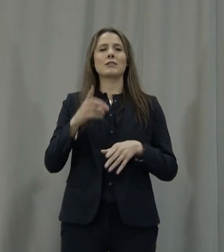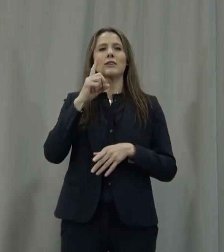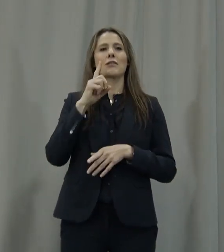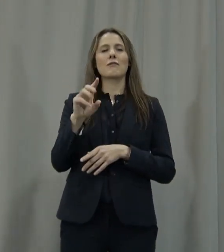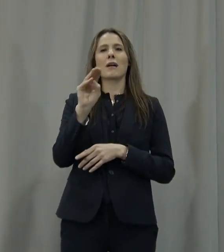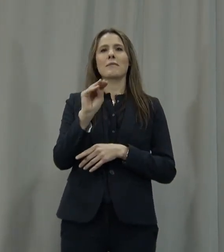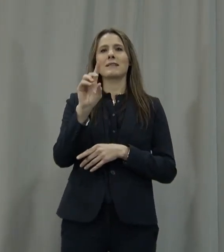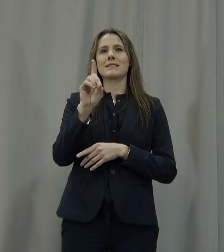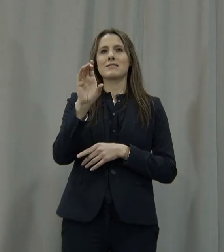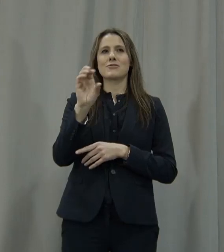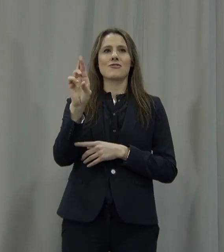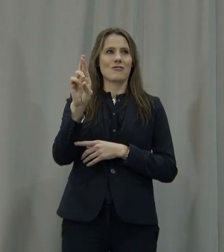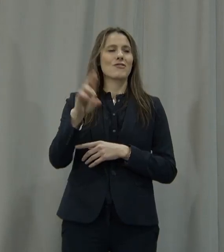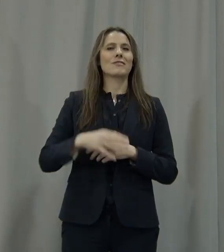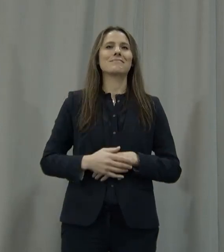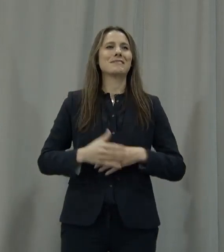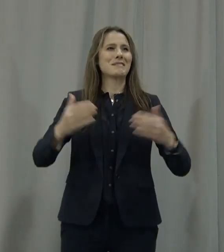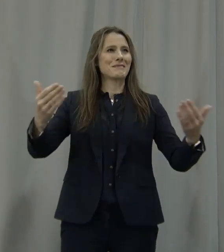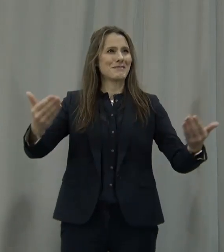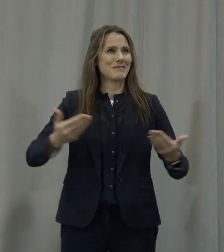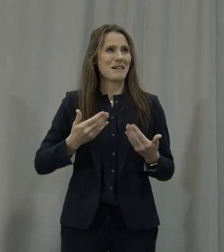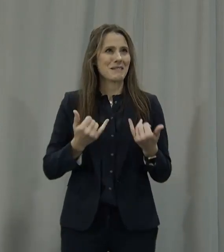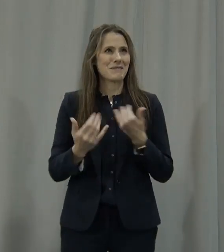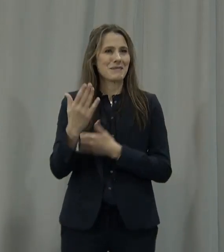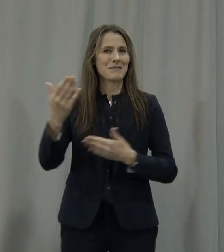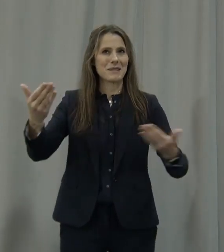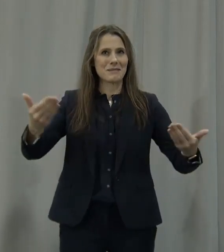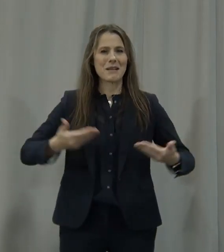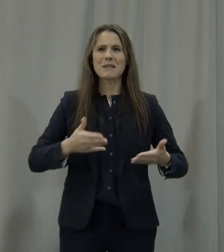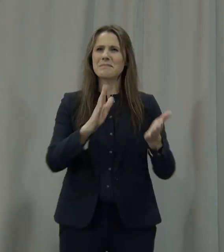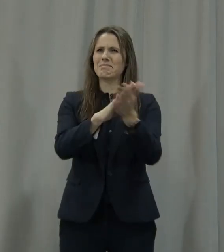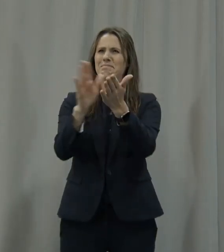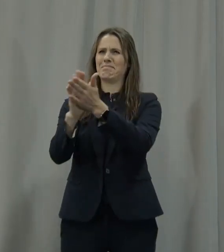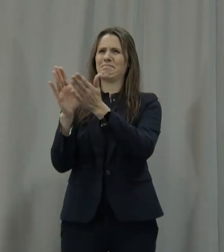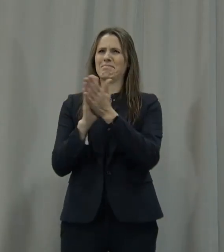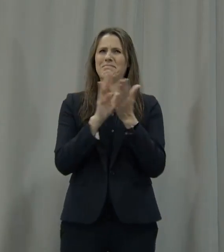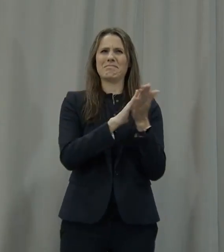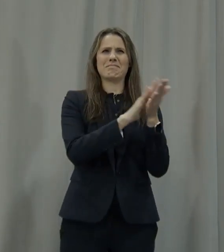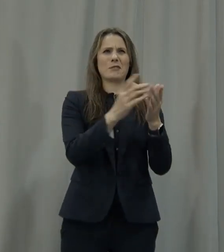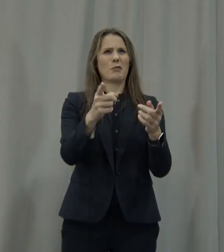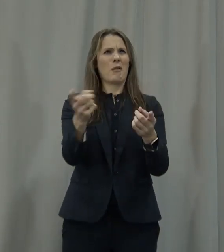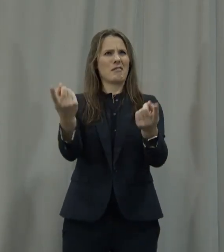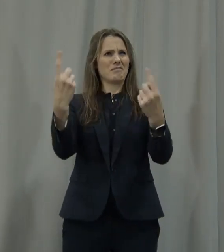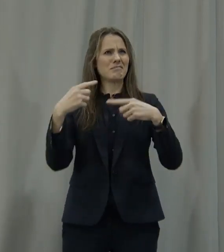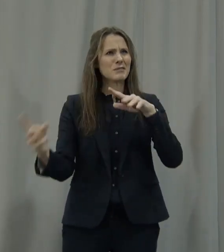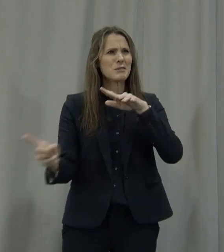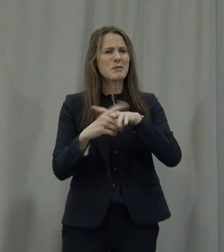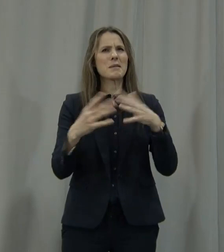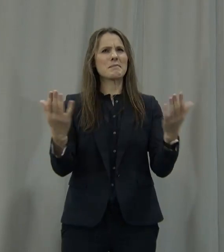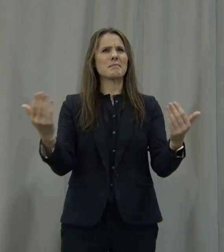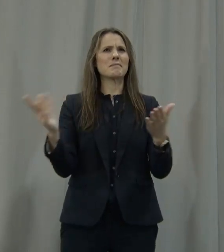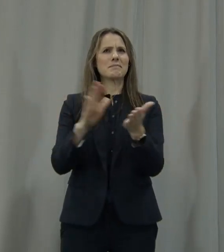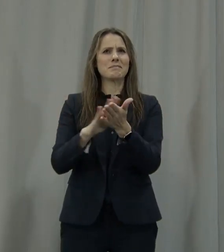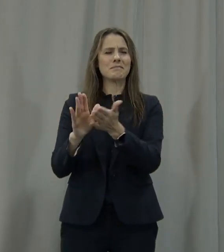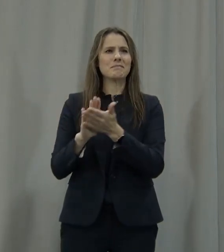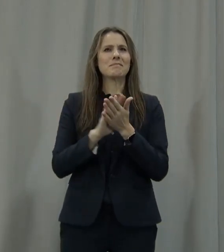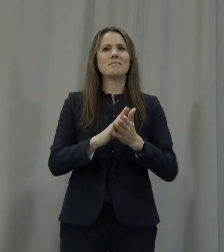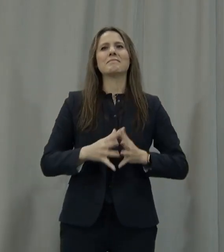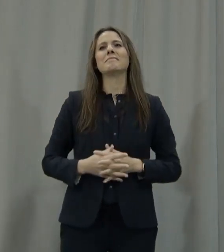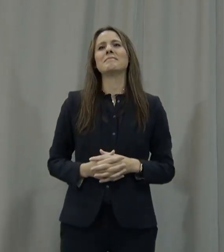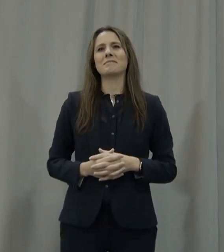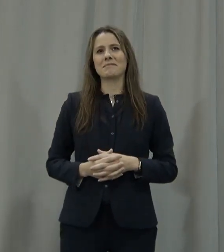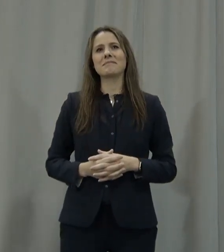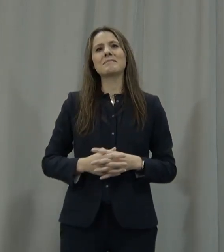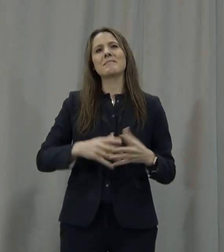Civil Rights. I welcome you here this morning. Give yourself a hand for showing up. I know it